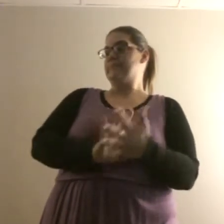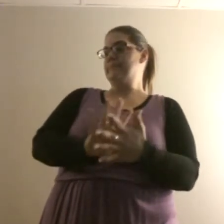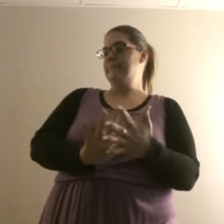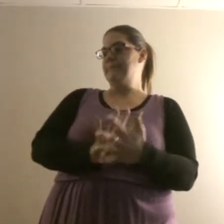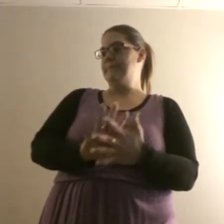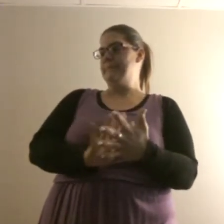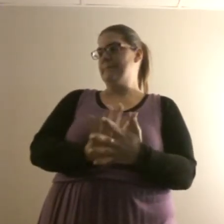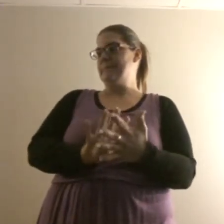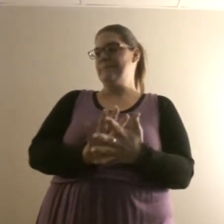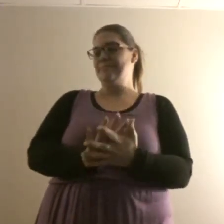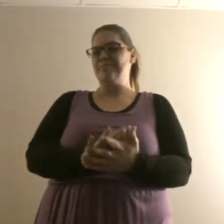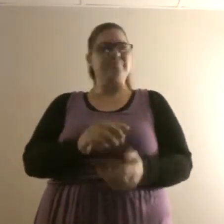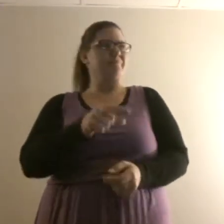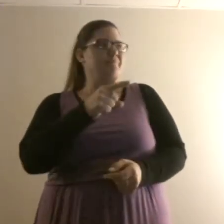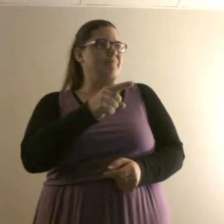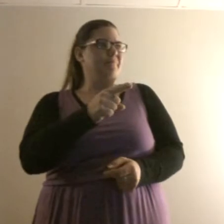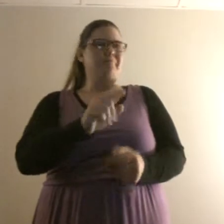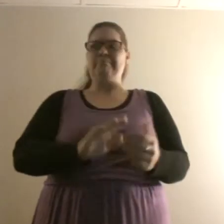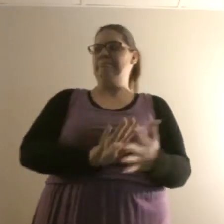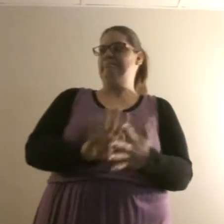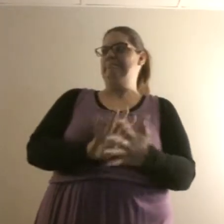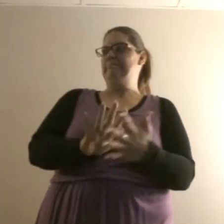Let's see. 3/5. Good. And out of